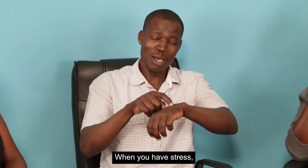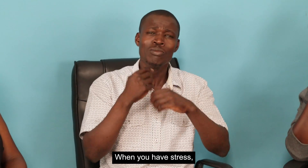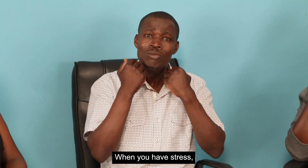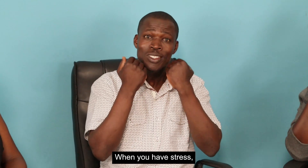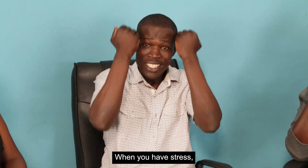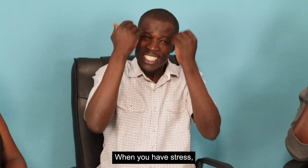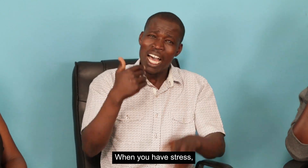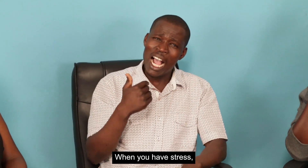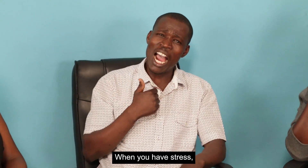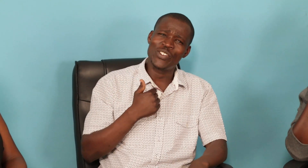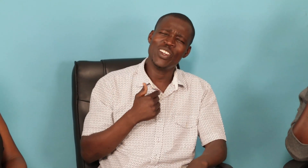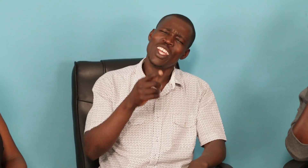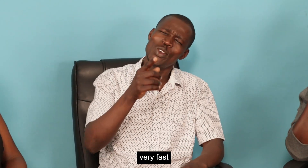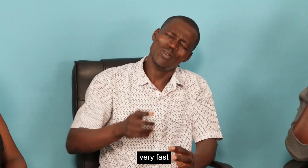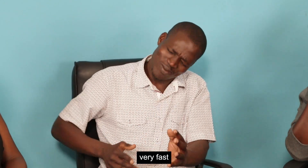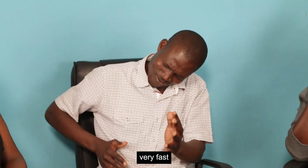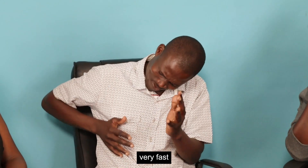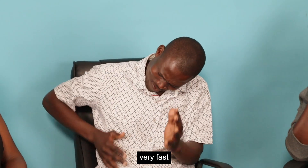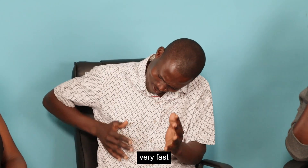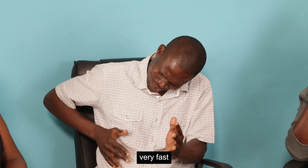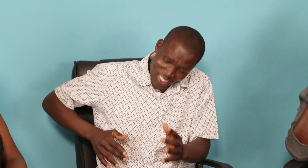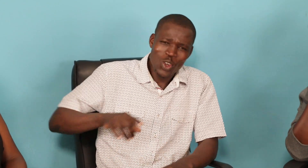men. When you are stressed,